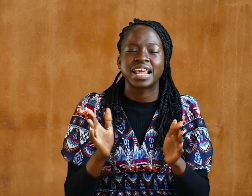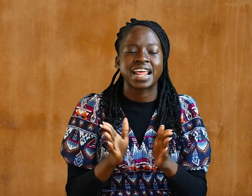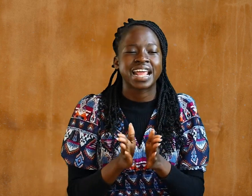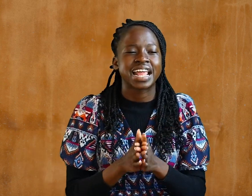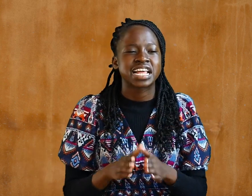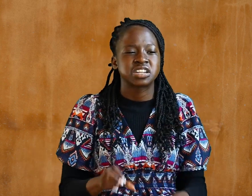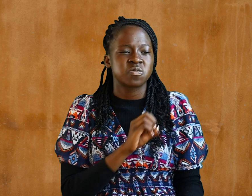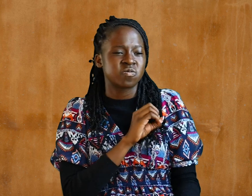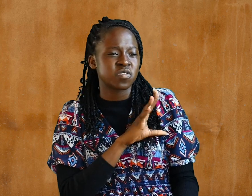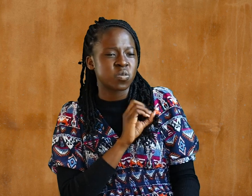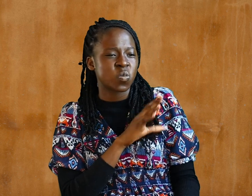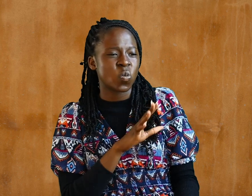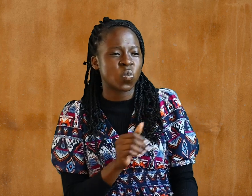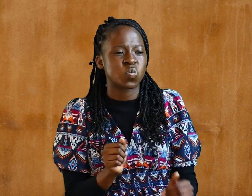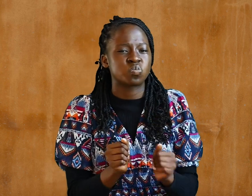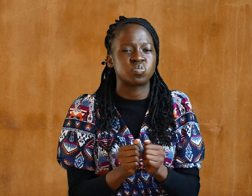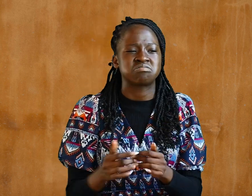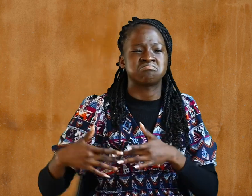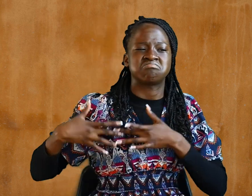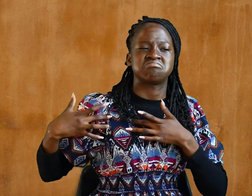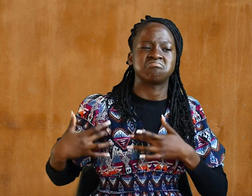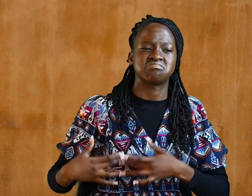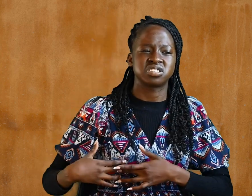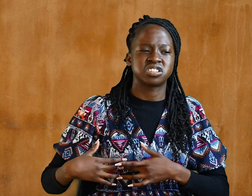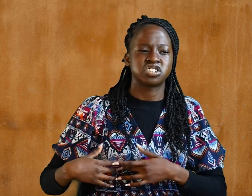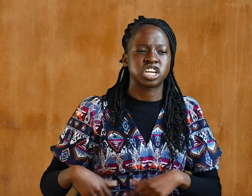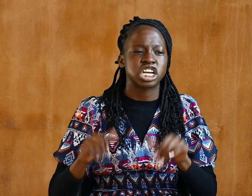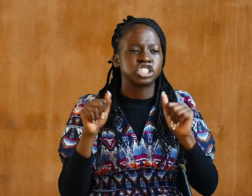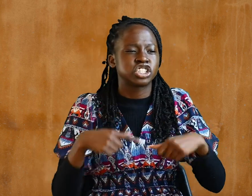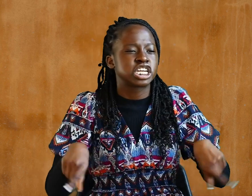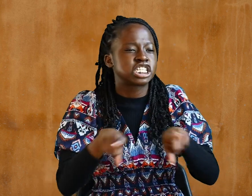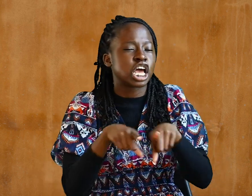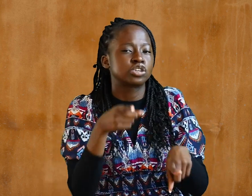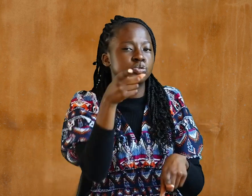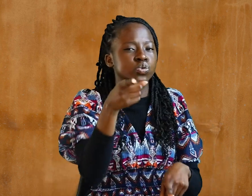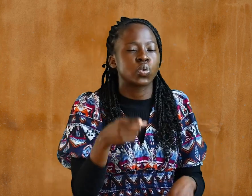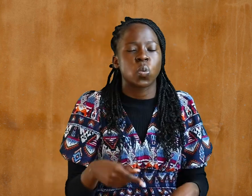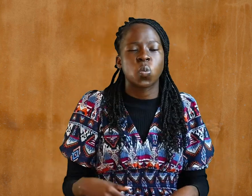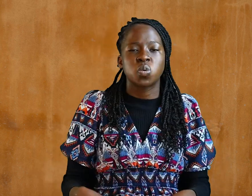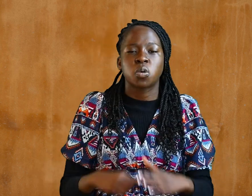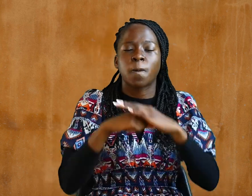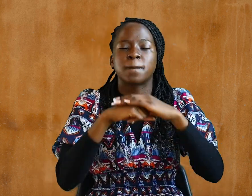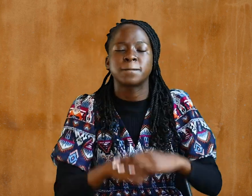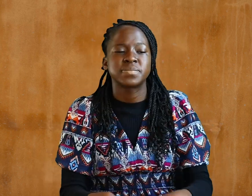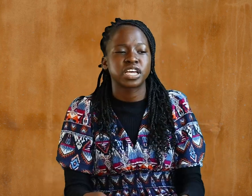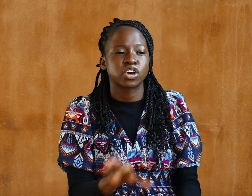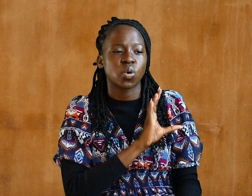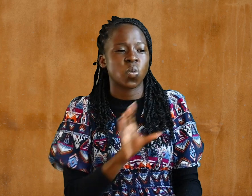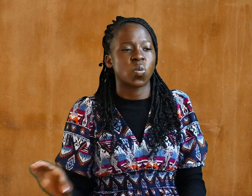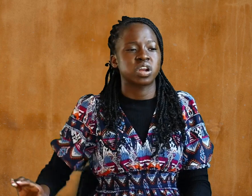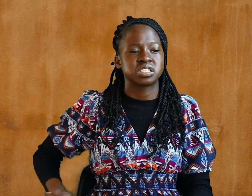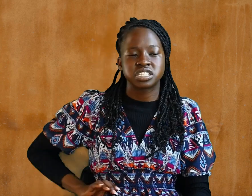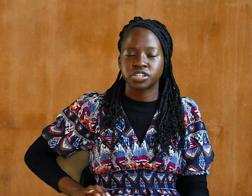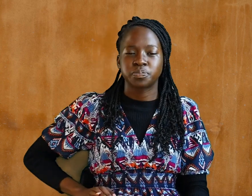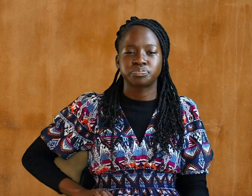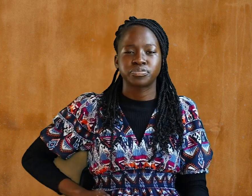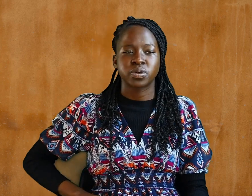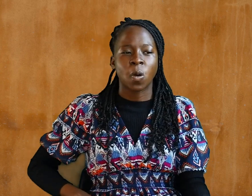with sincerity of heart, just as you would obey Christ. Obey them